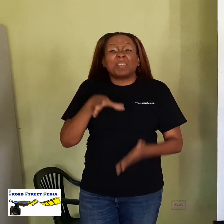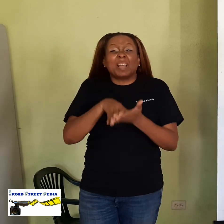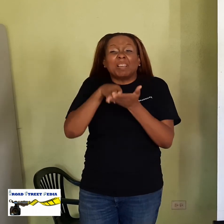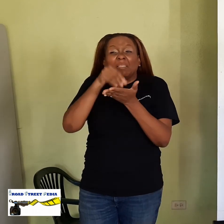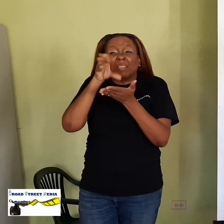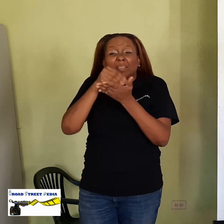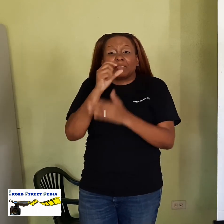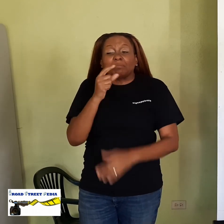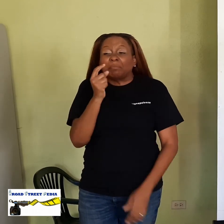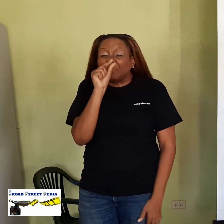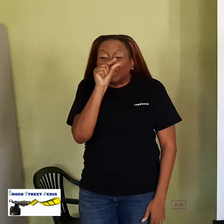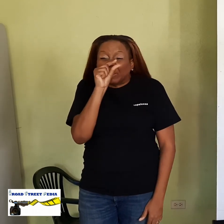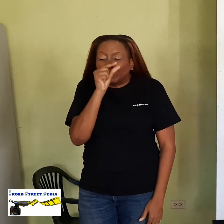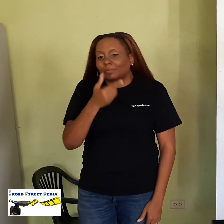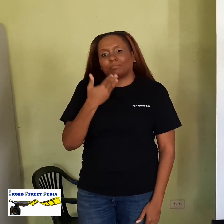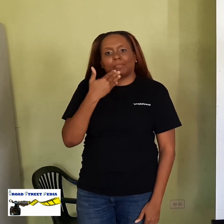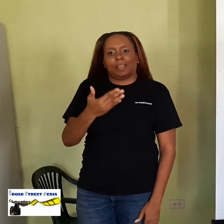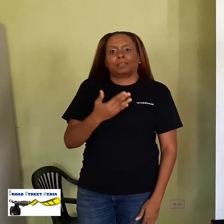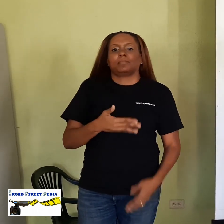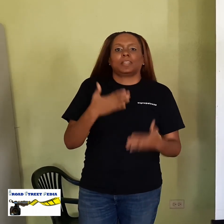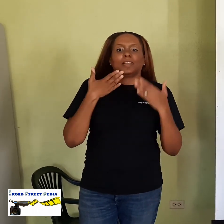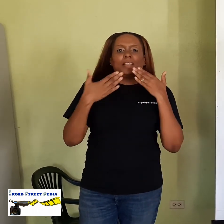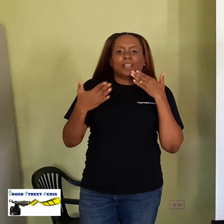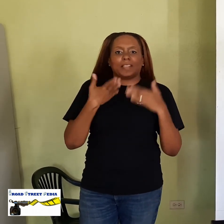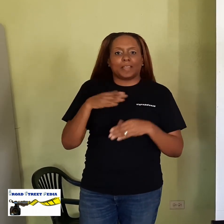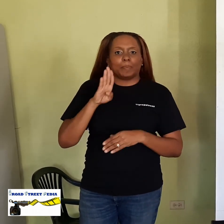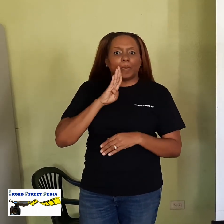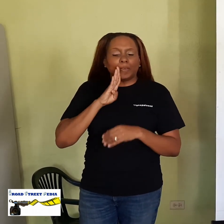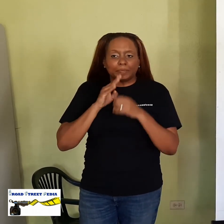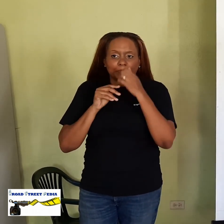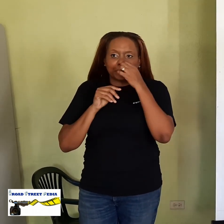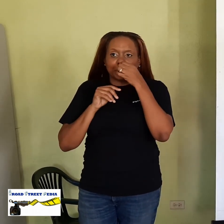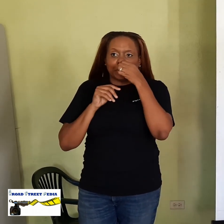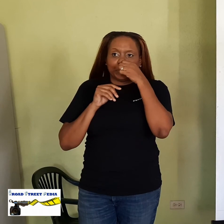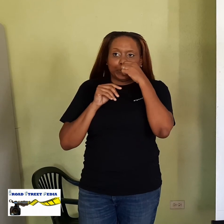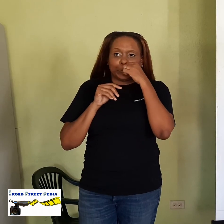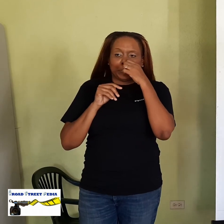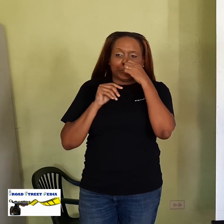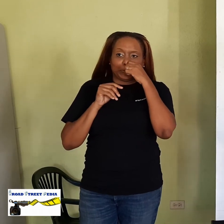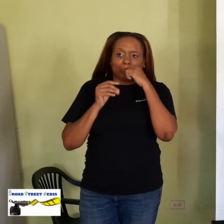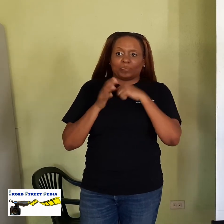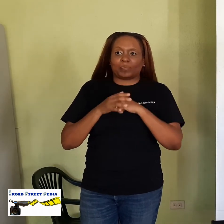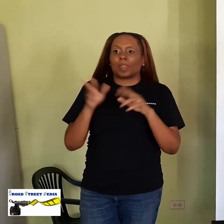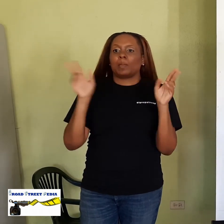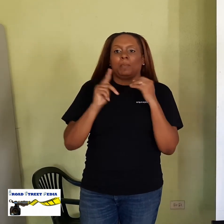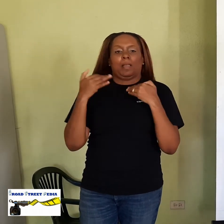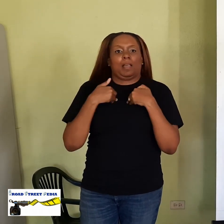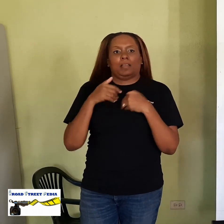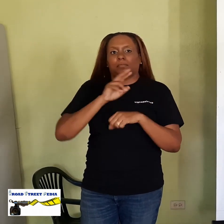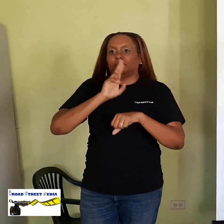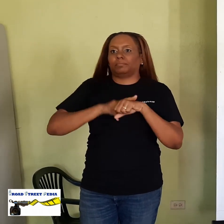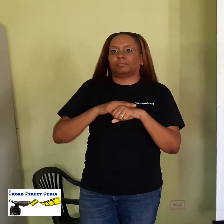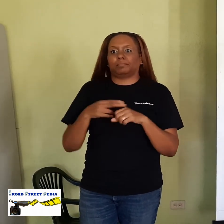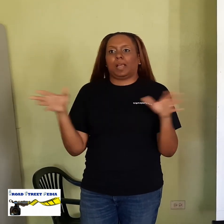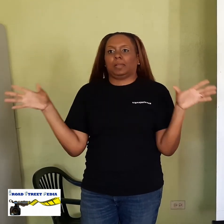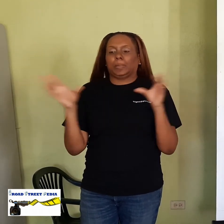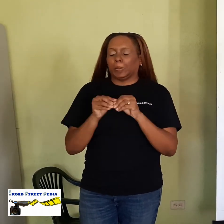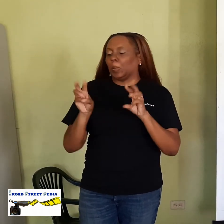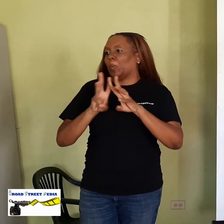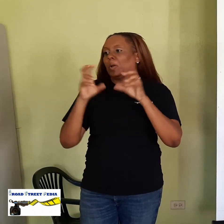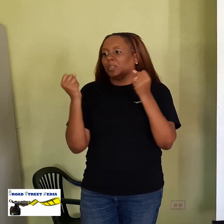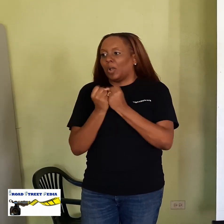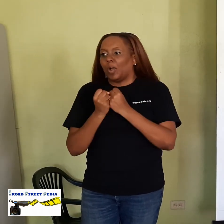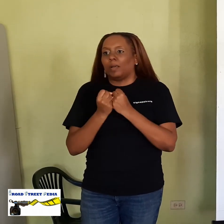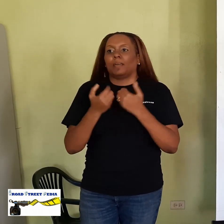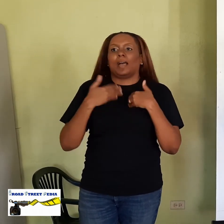So thank you also to Bonnie. A lot of times people, they have these types of conferences and they